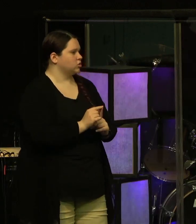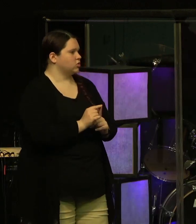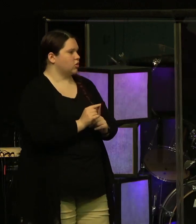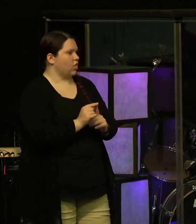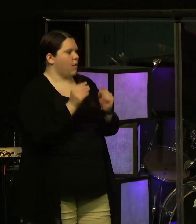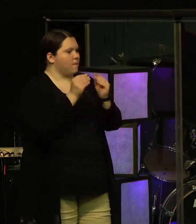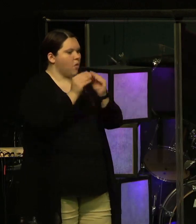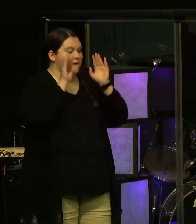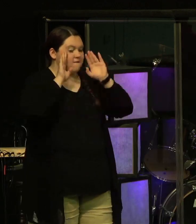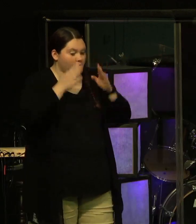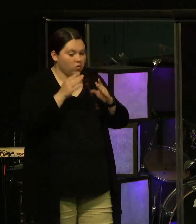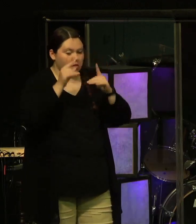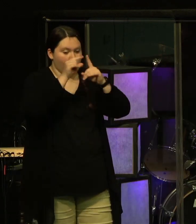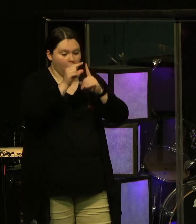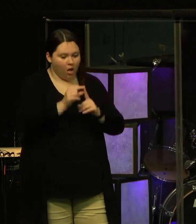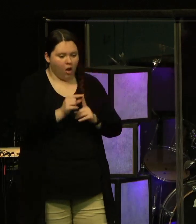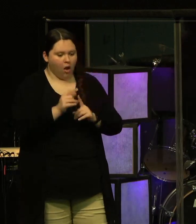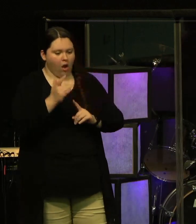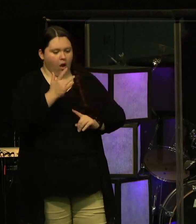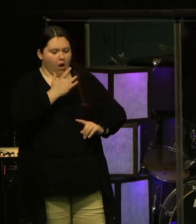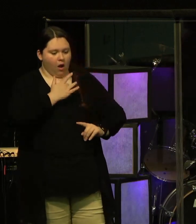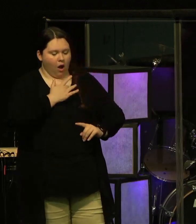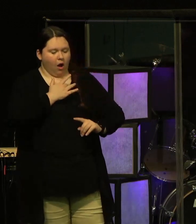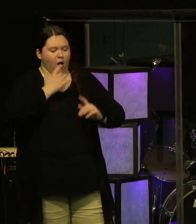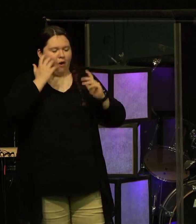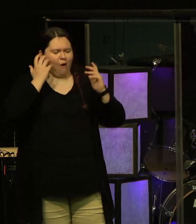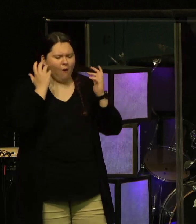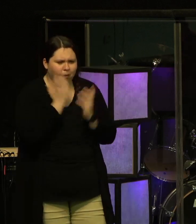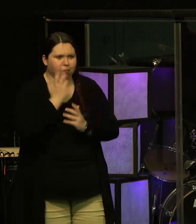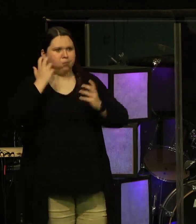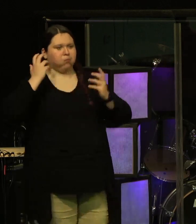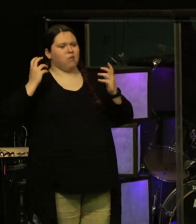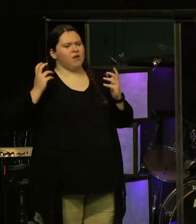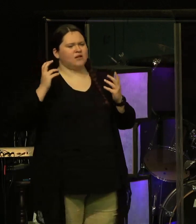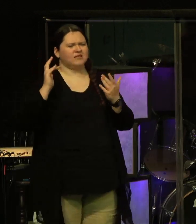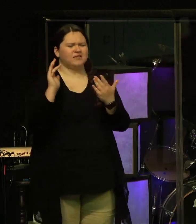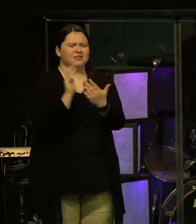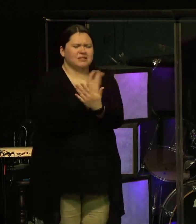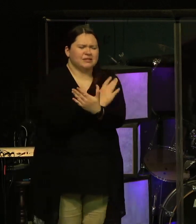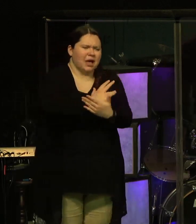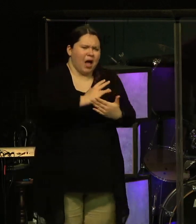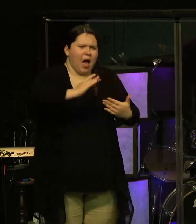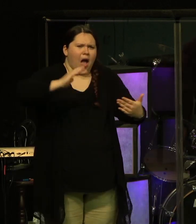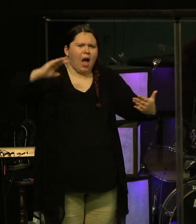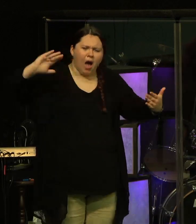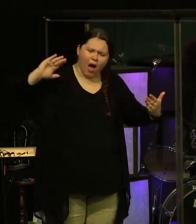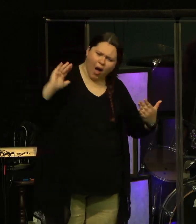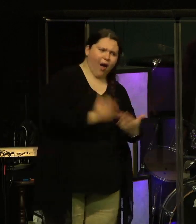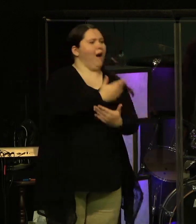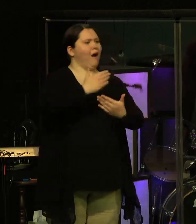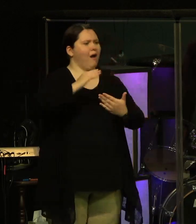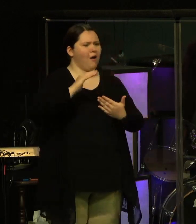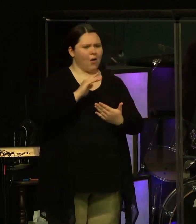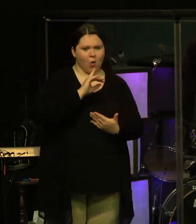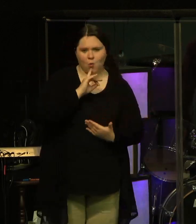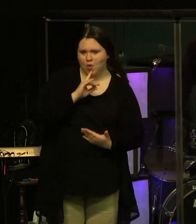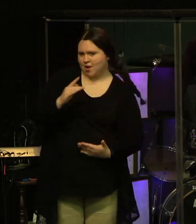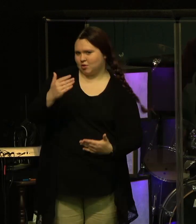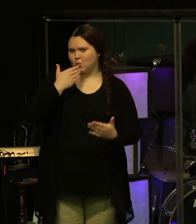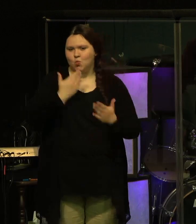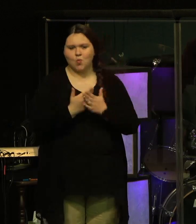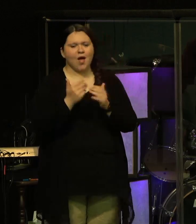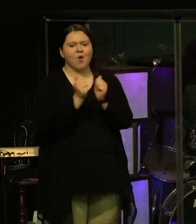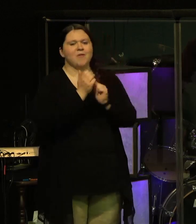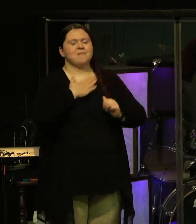more he thought about it, the more he got into it, and he sang that song, It Is Well With My Soul. And